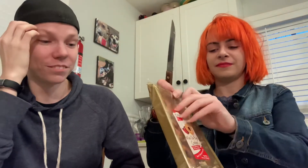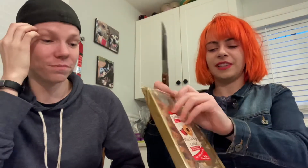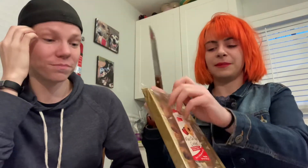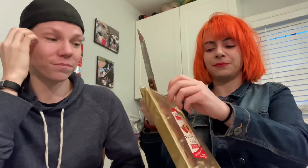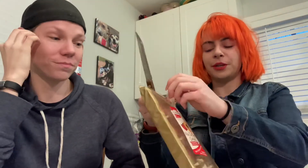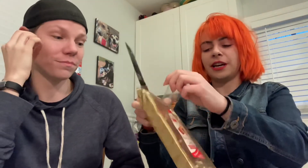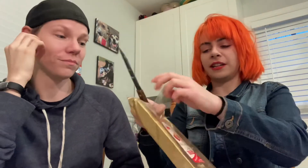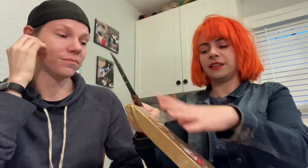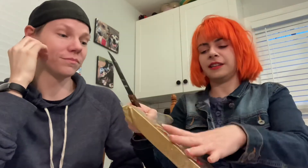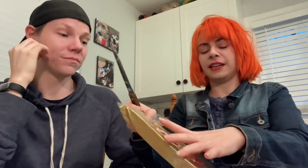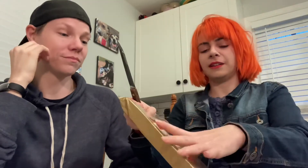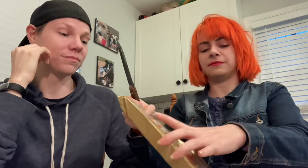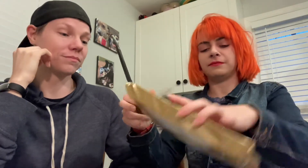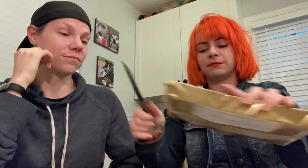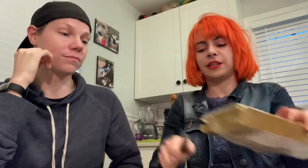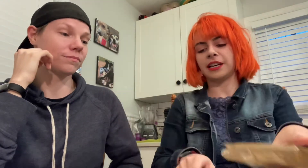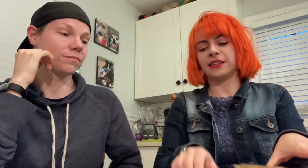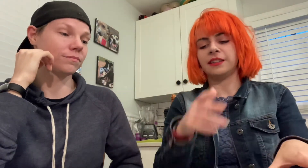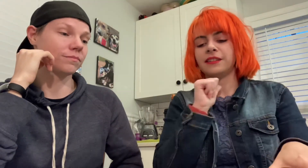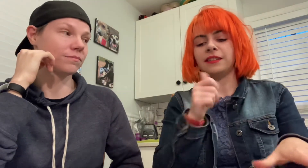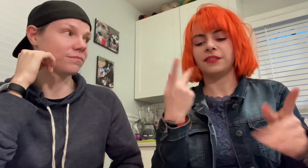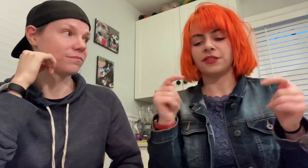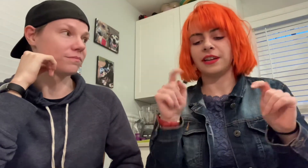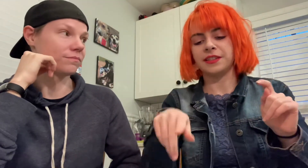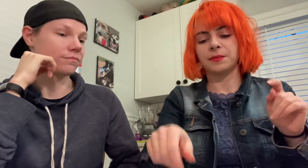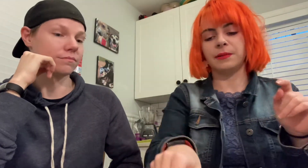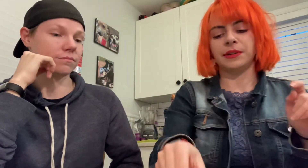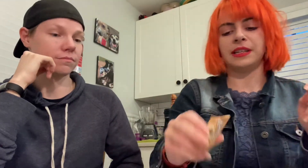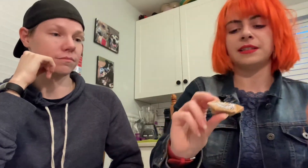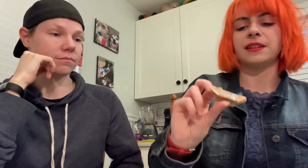Yeah, we're not gonna try this one, but it is a,